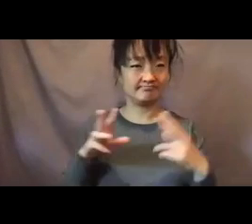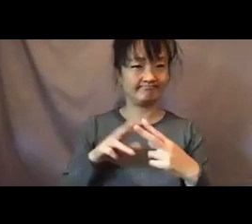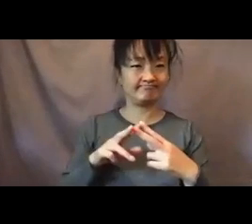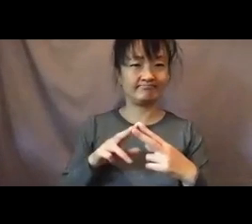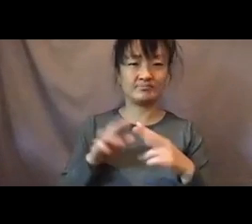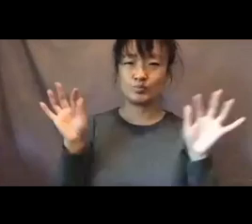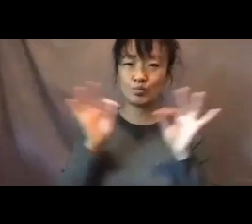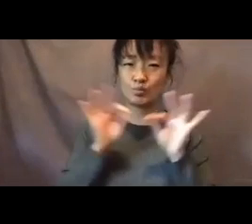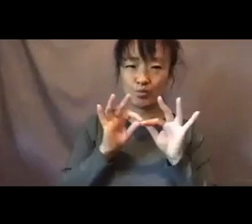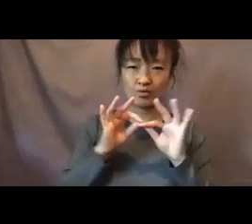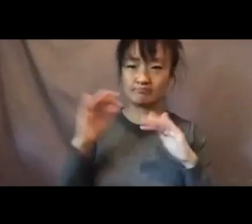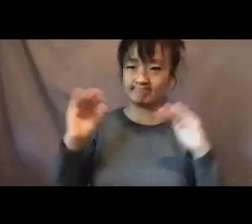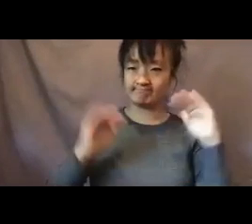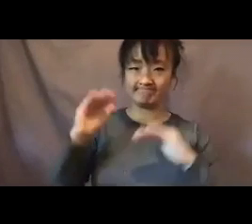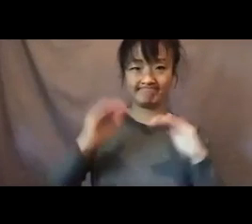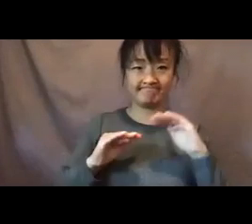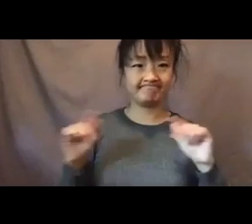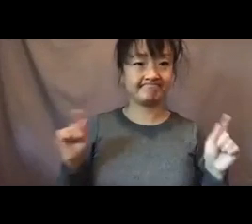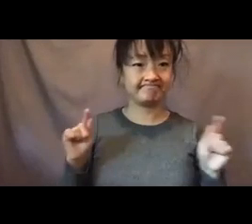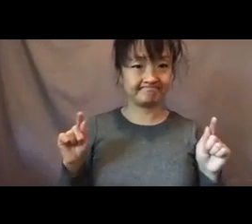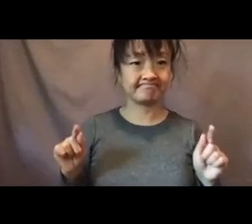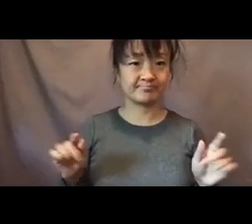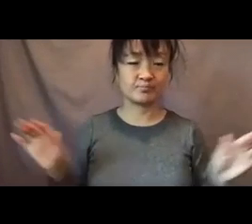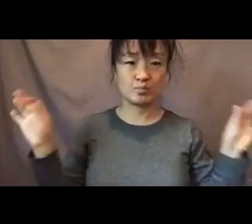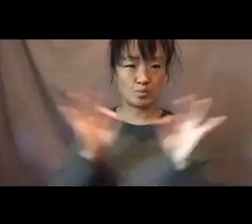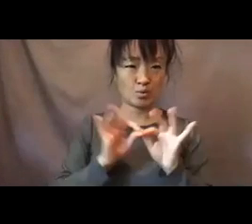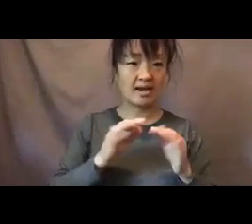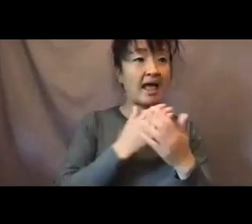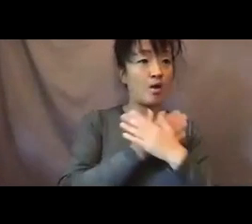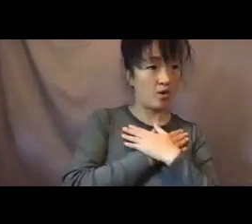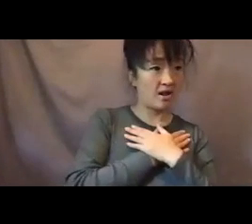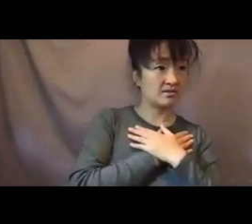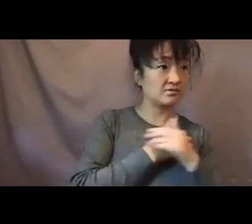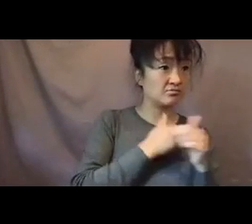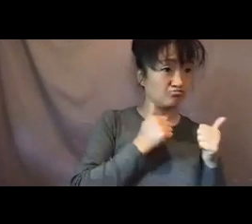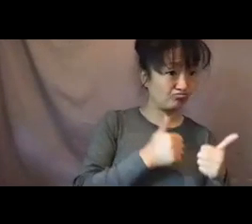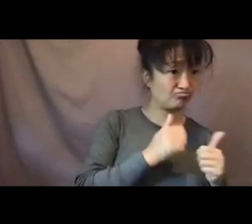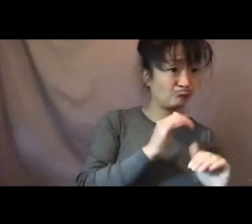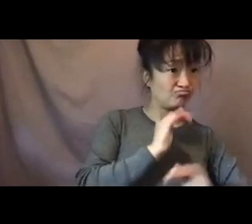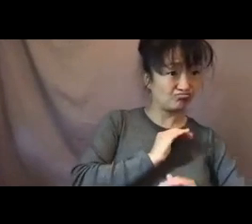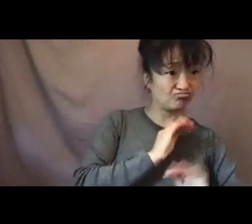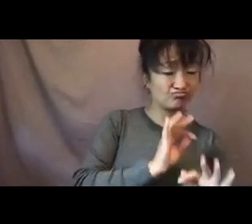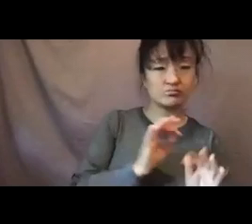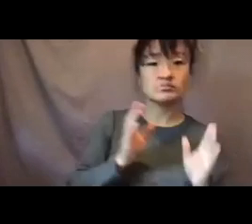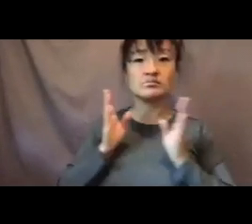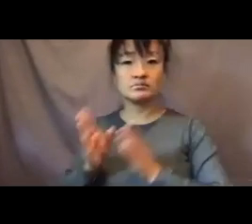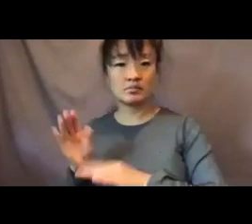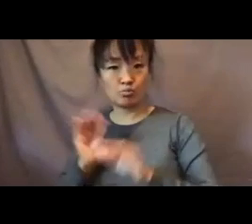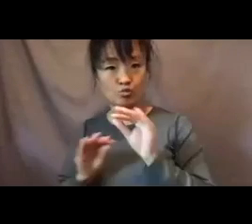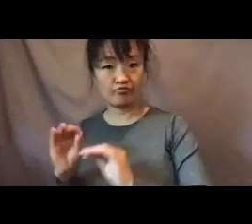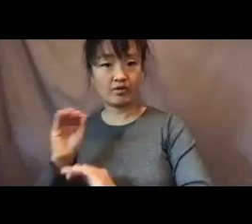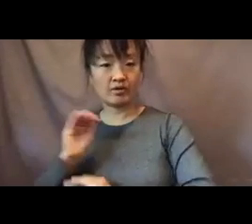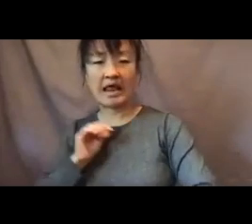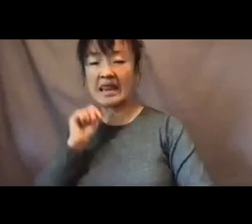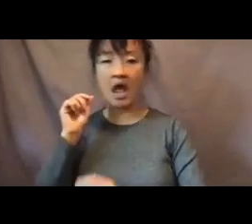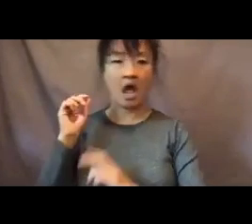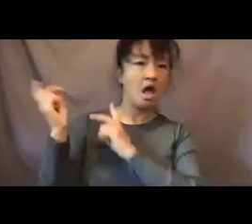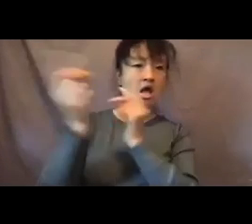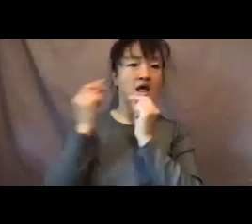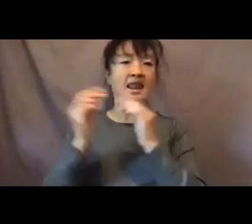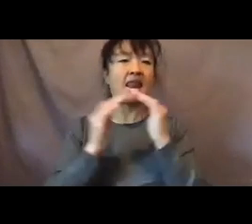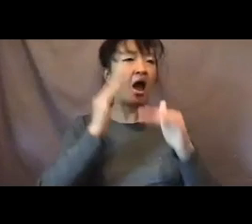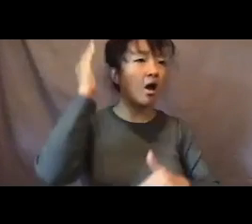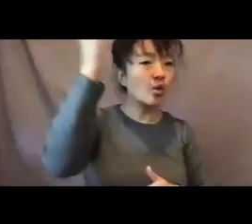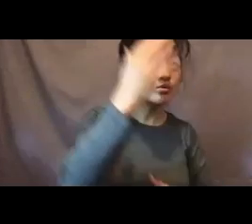and toggling between at all times. What's my rest like? What's my movement like, right? And again, not madness, not oversleeping, not